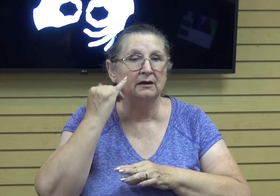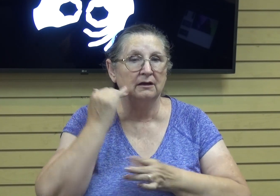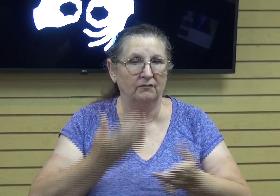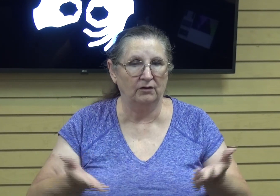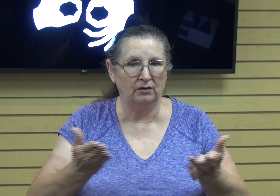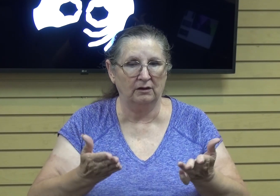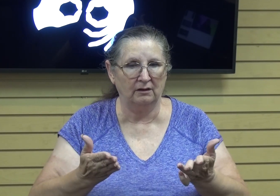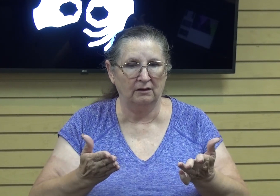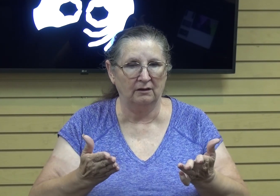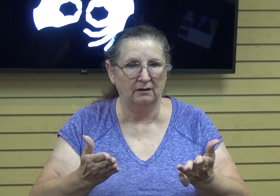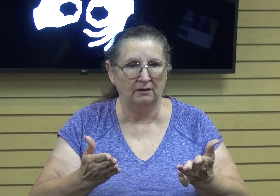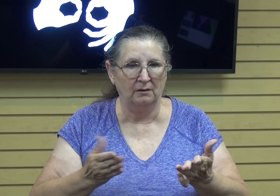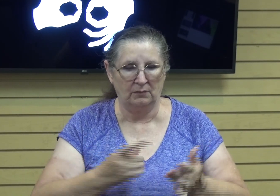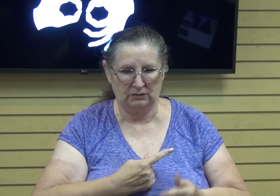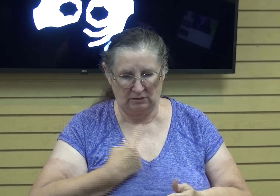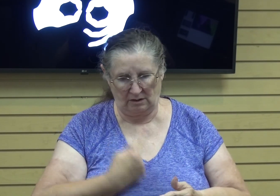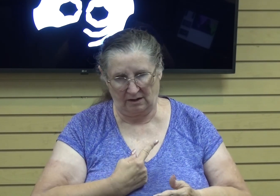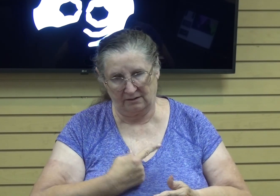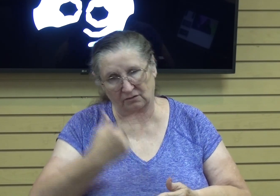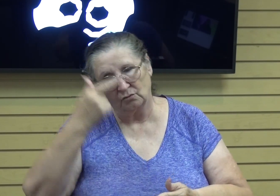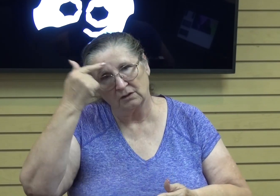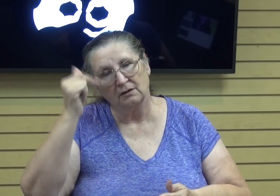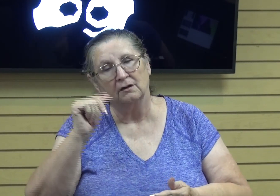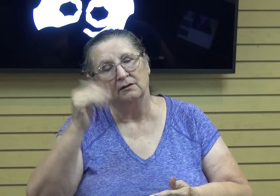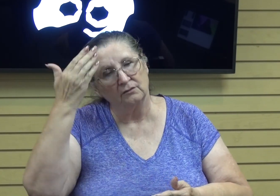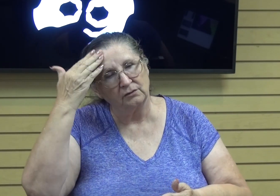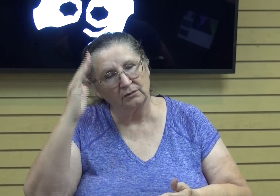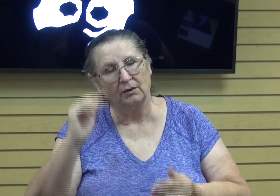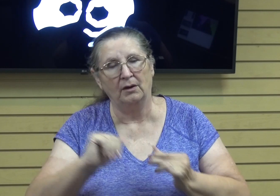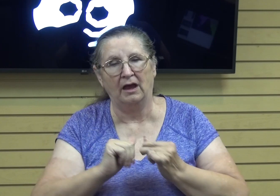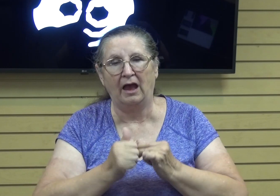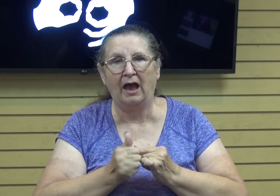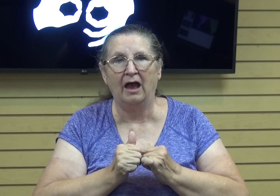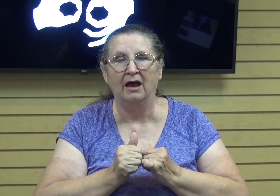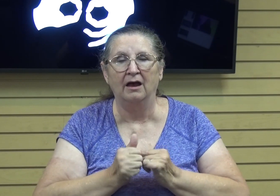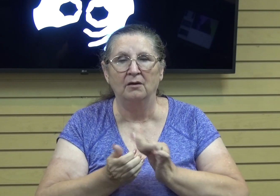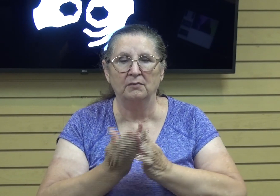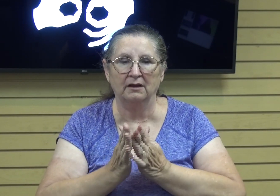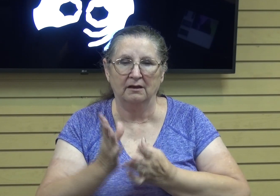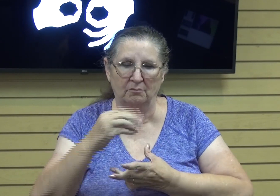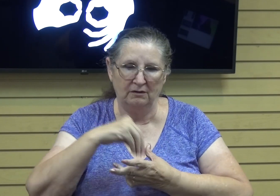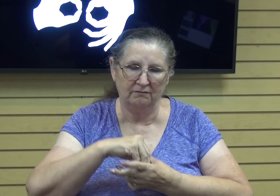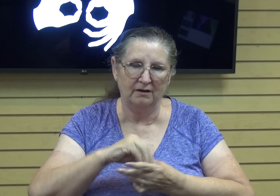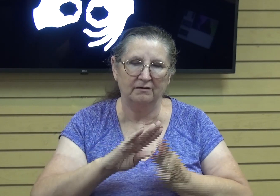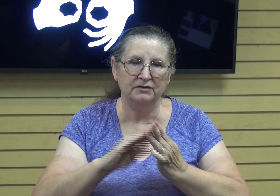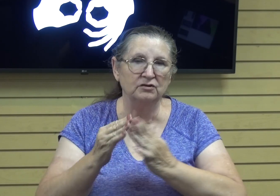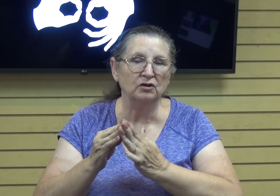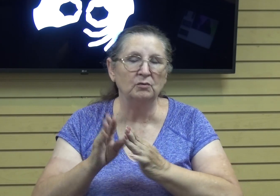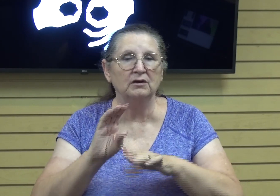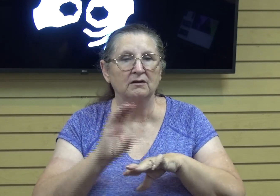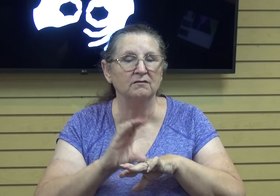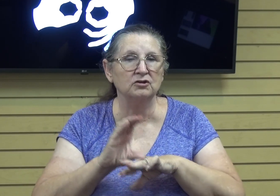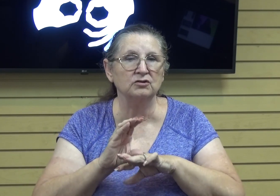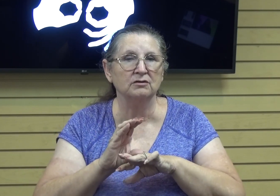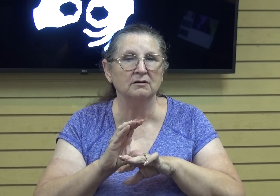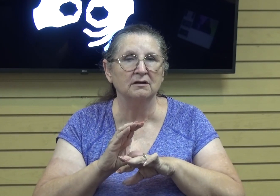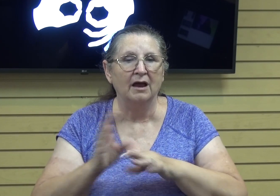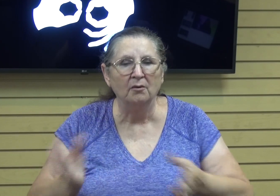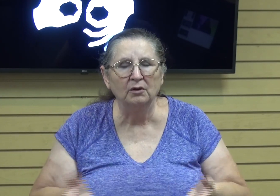you're isolated because you don't know how to become part of the community, I will encourage you to